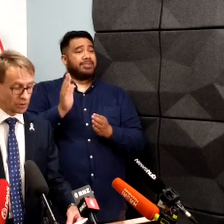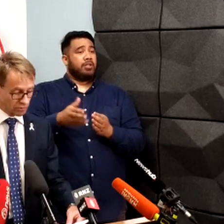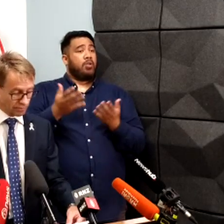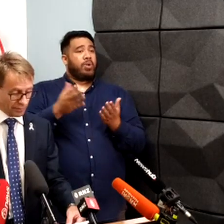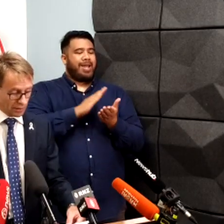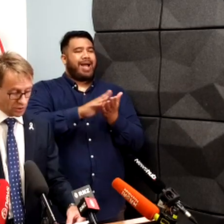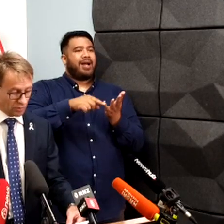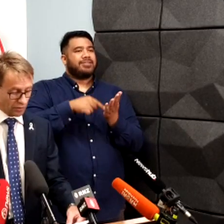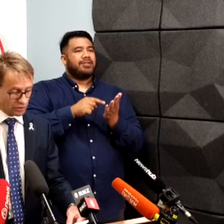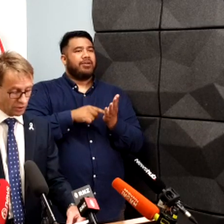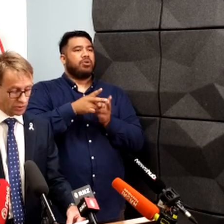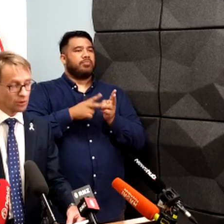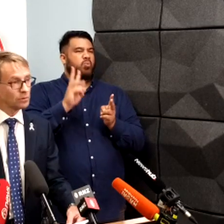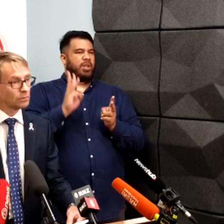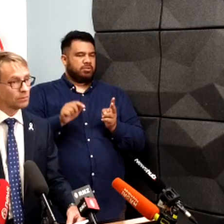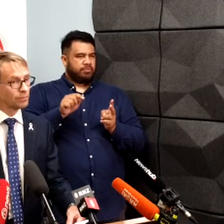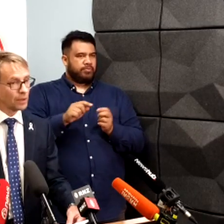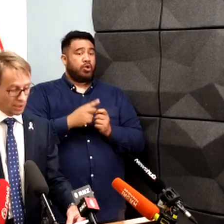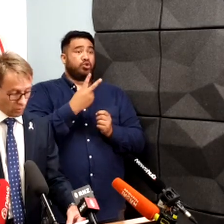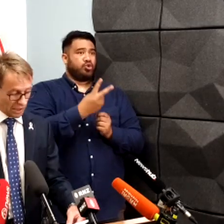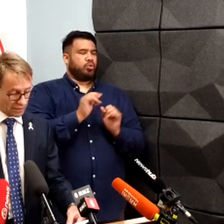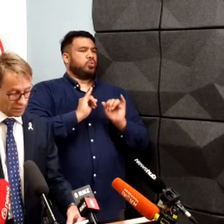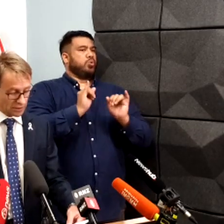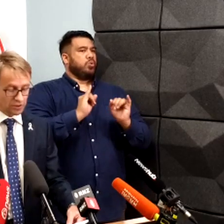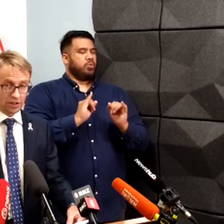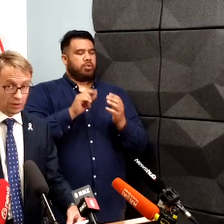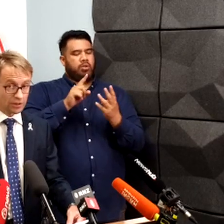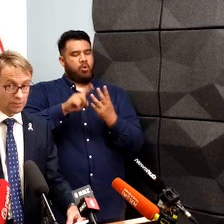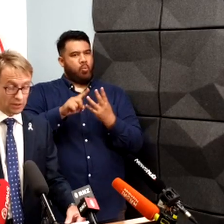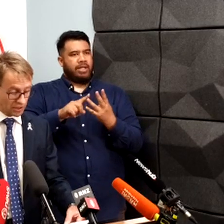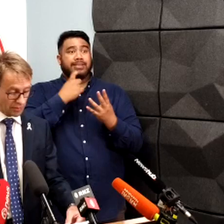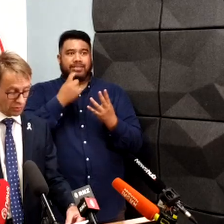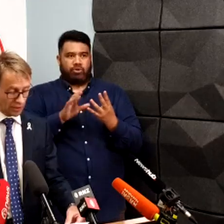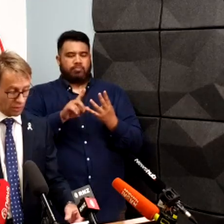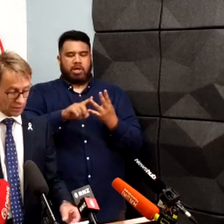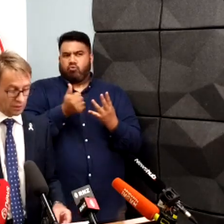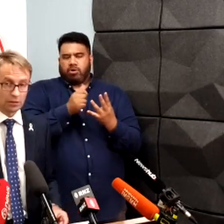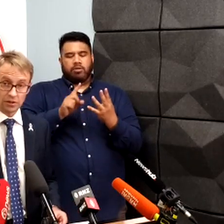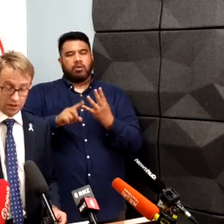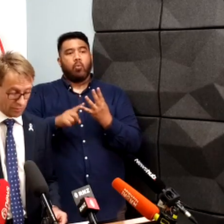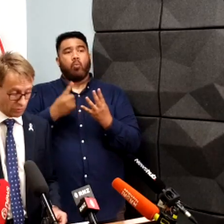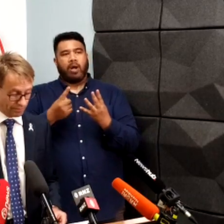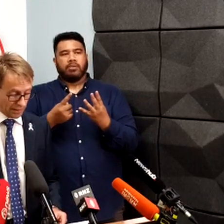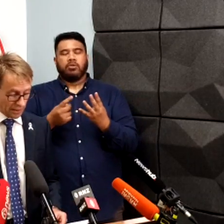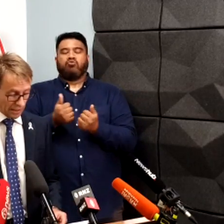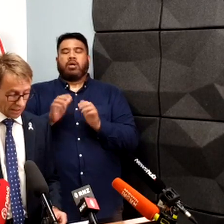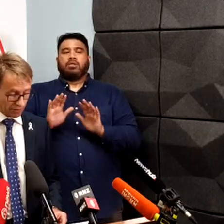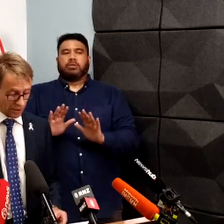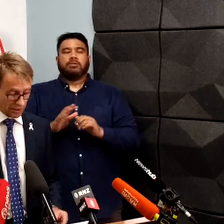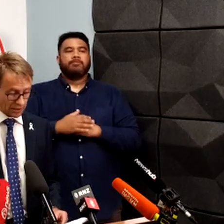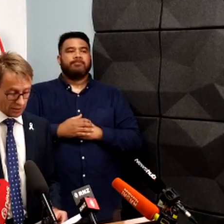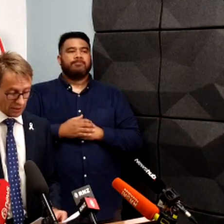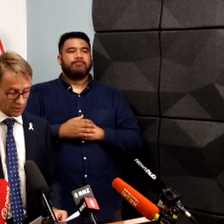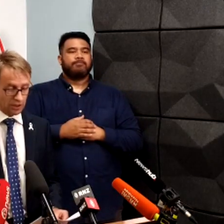Hutt Hospital. 2 of those are critical. 1 is serious but stable, and 1 is stable.